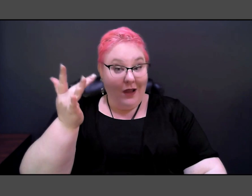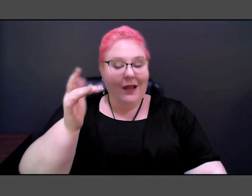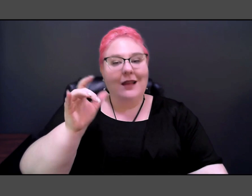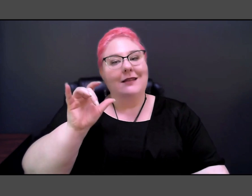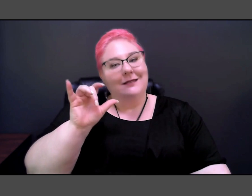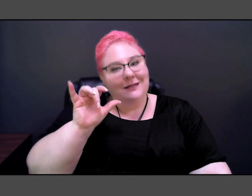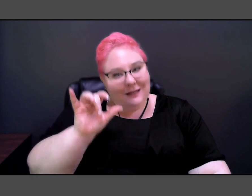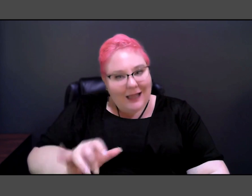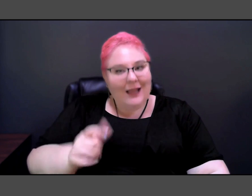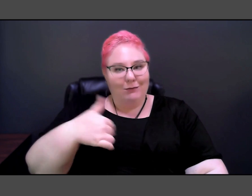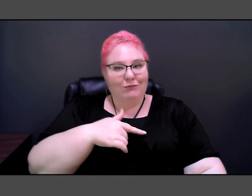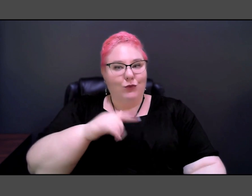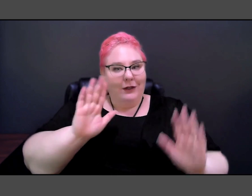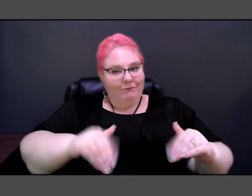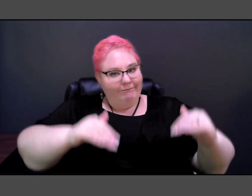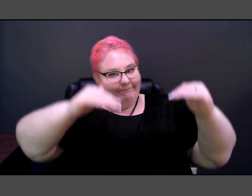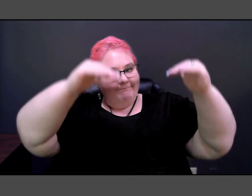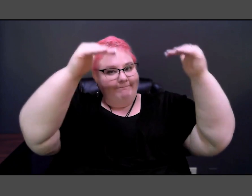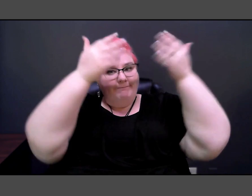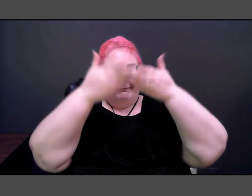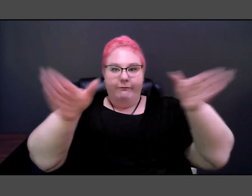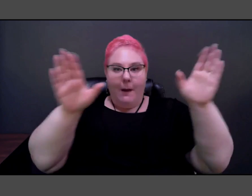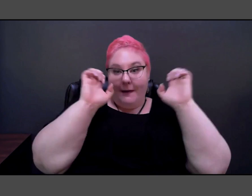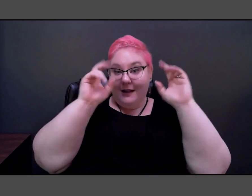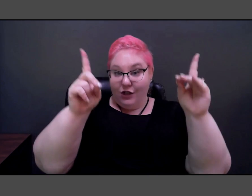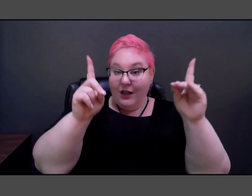our public education. So